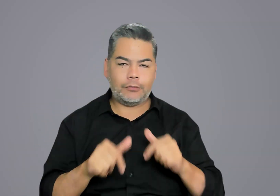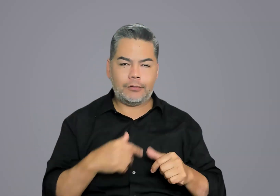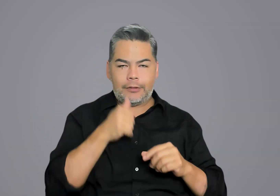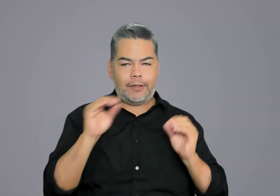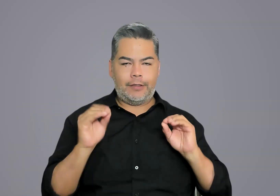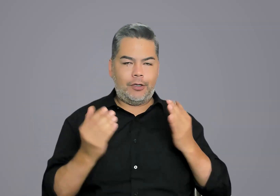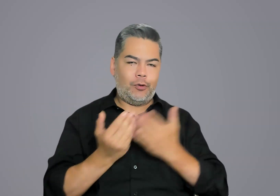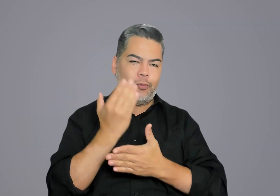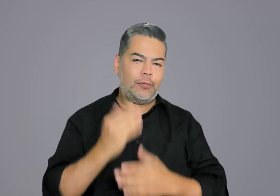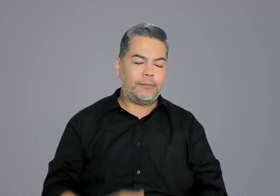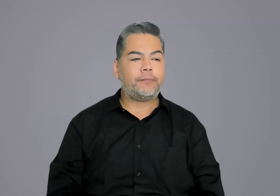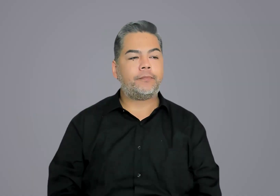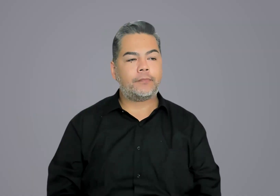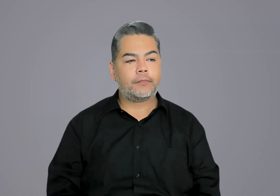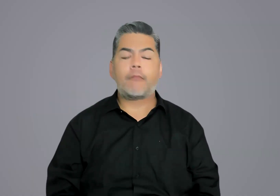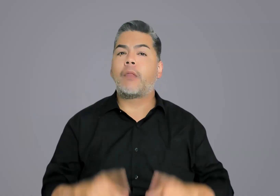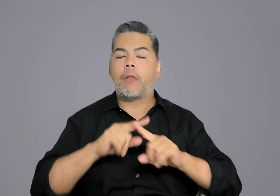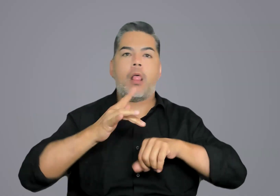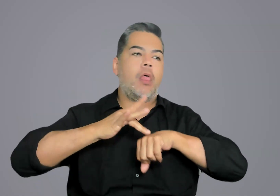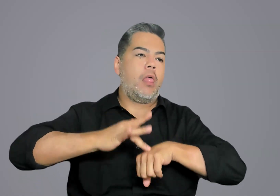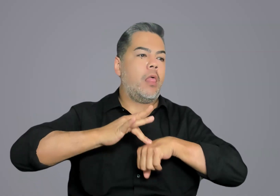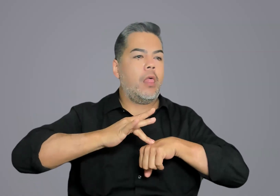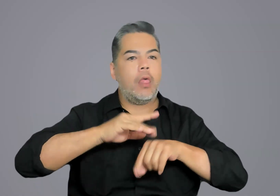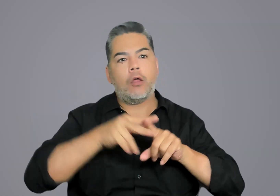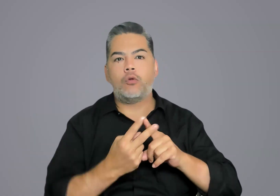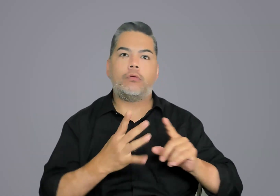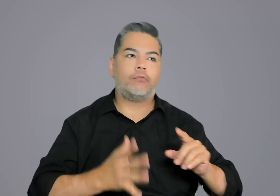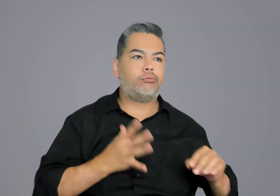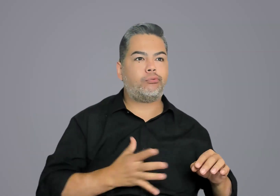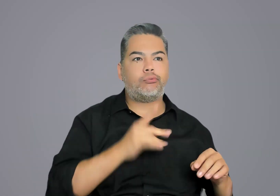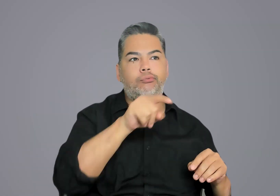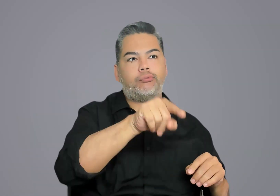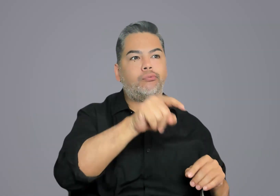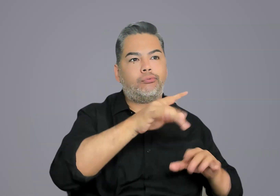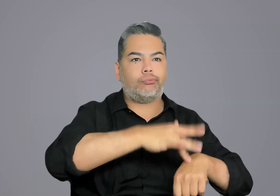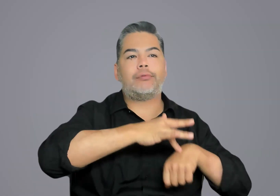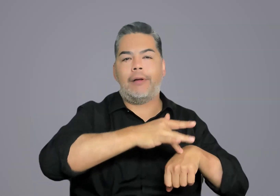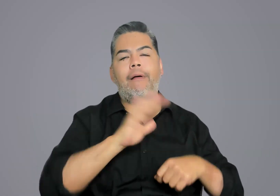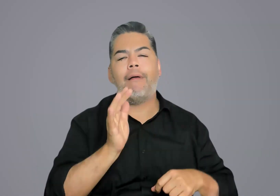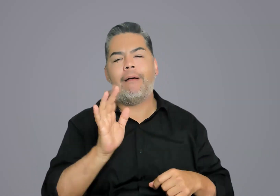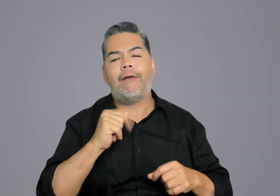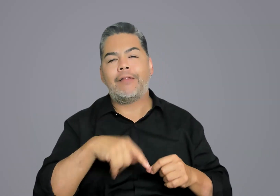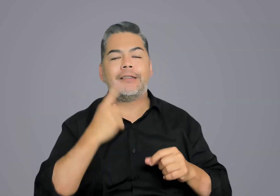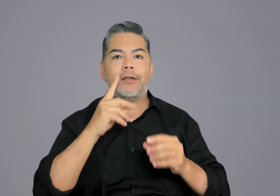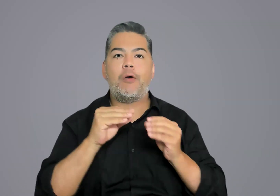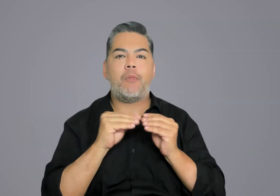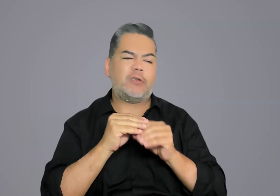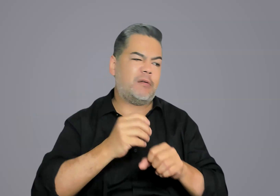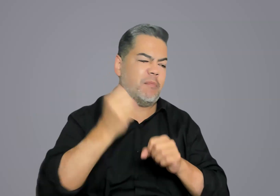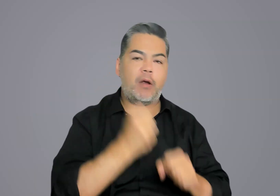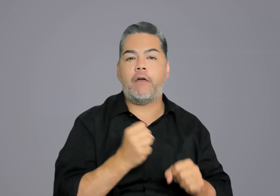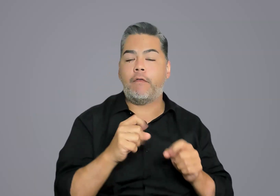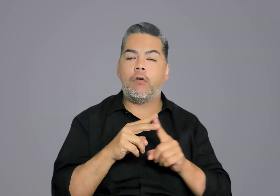new. But don't fixate on fancy tools. Often, the most powerful tools a developer has are